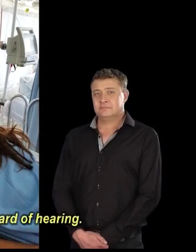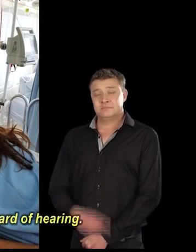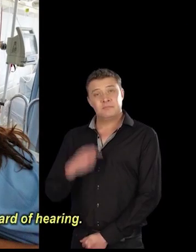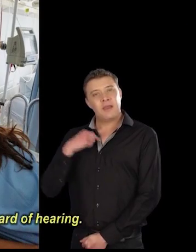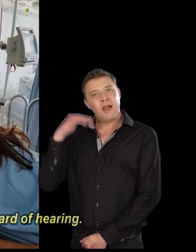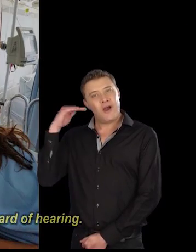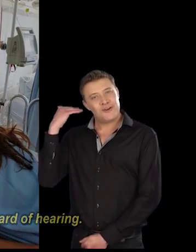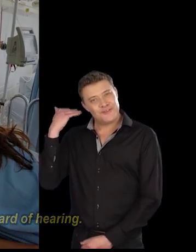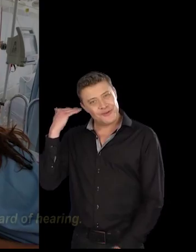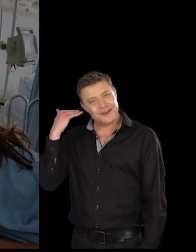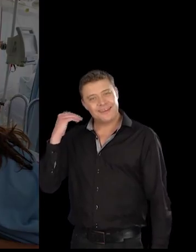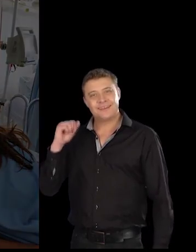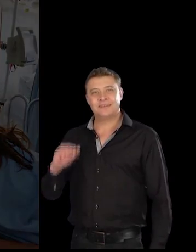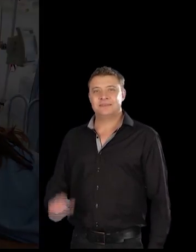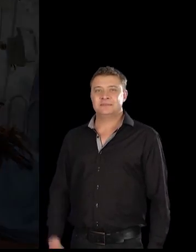I'm hard of hearing.